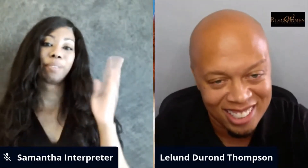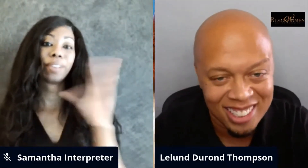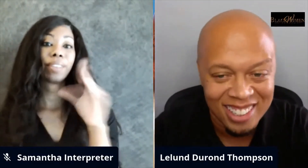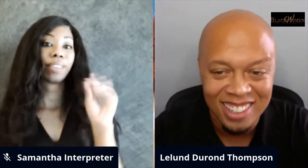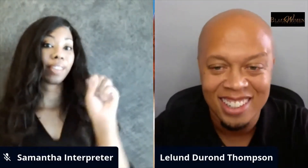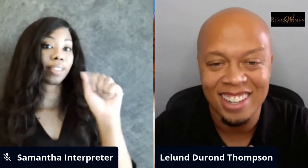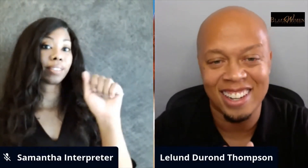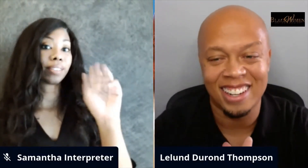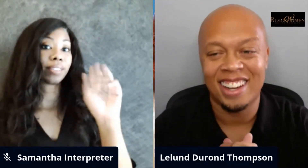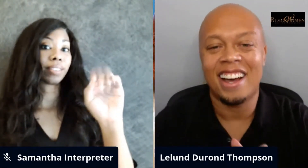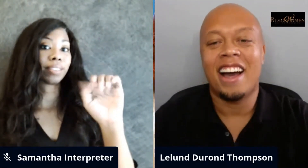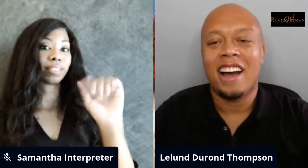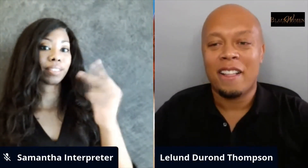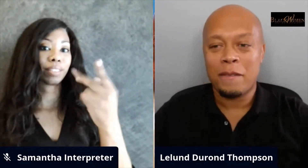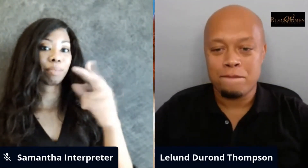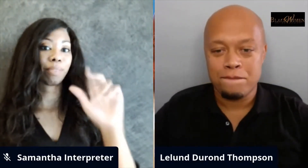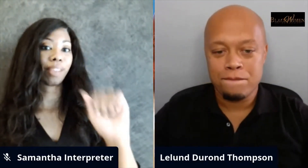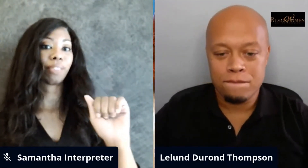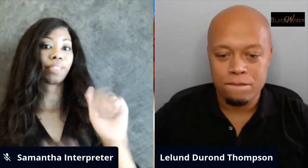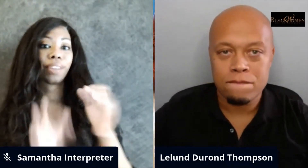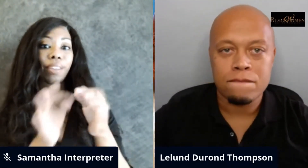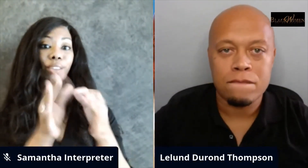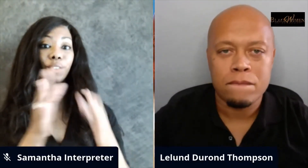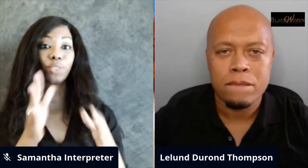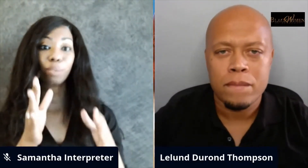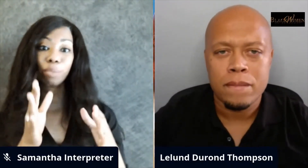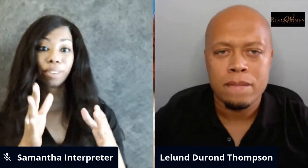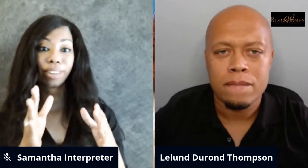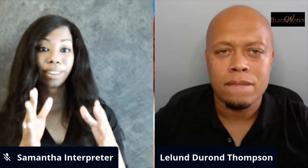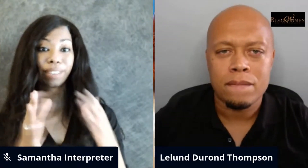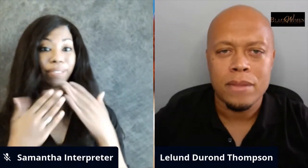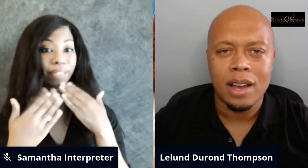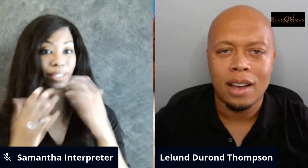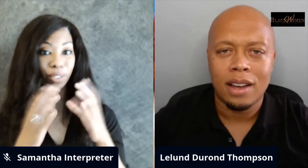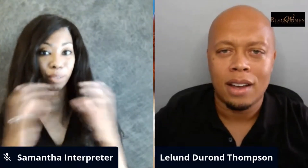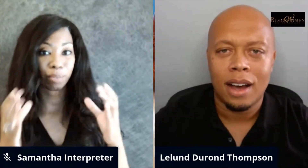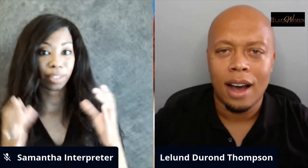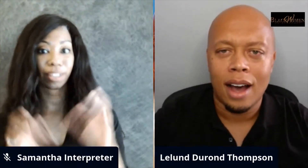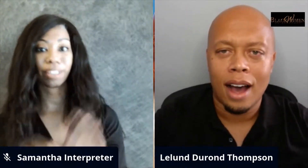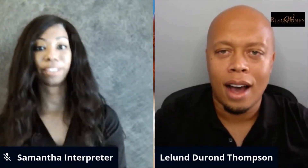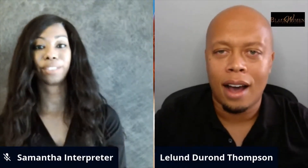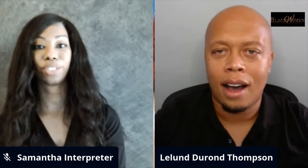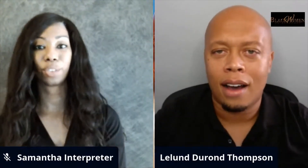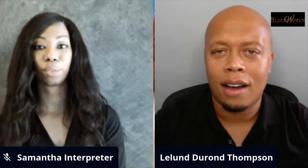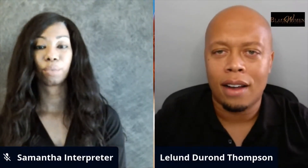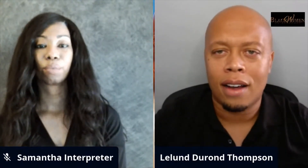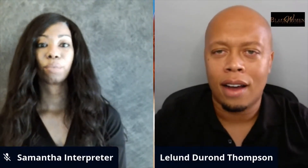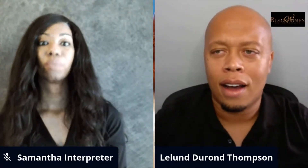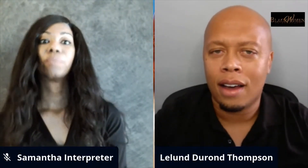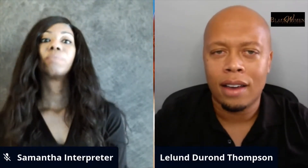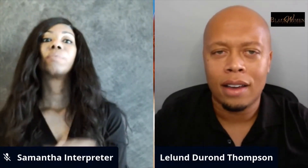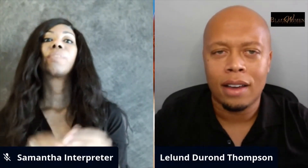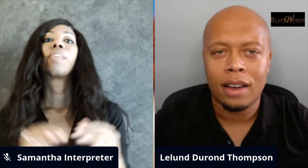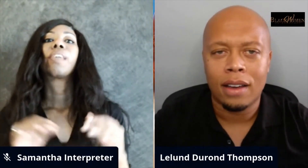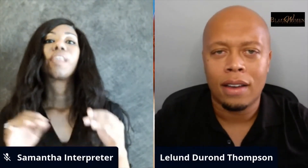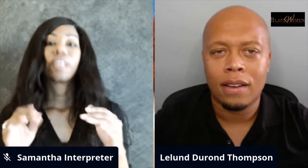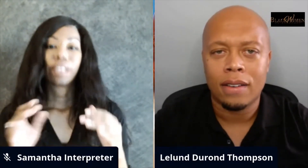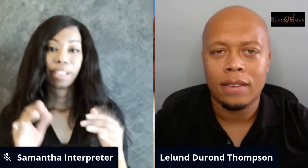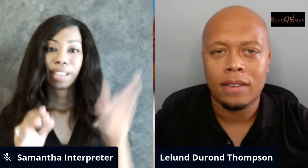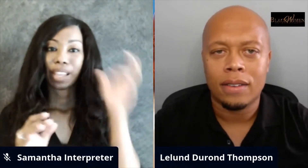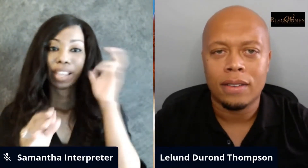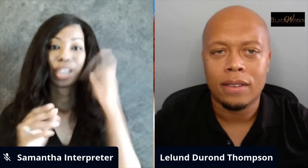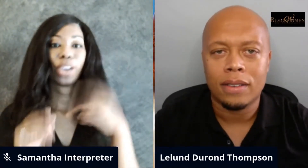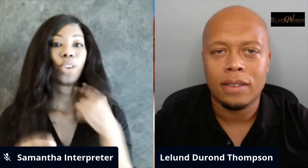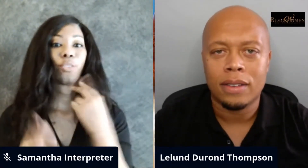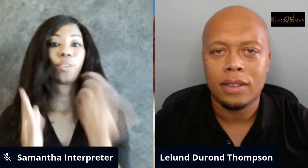much. Hey there, what's up? Black women on Broadway. Samantha, our interpreter there. Thank you